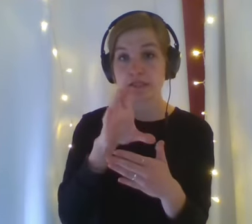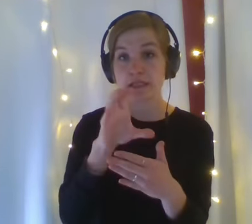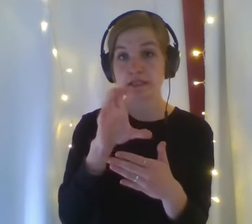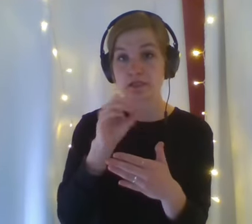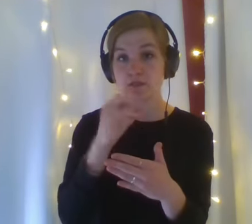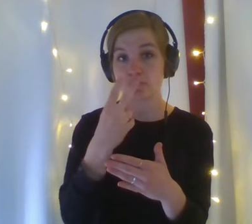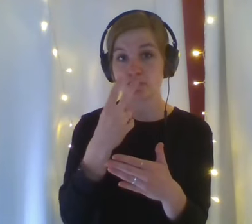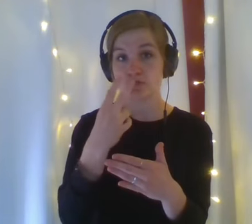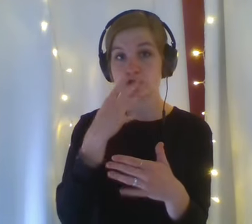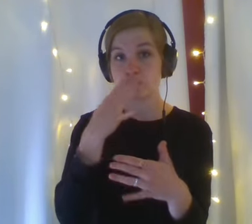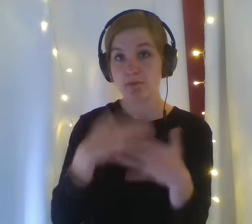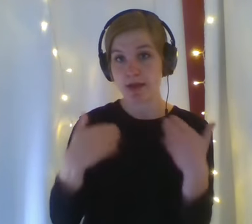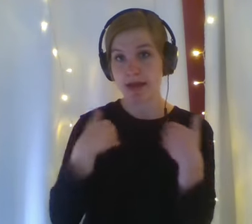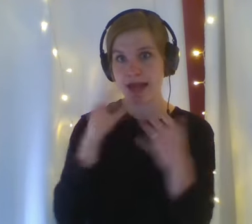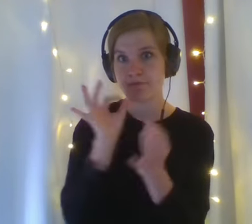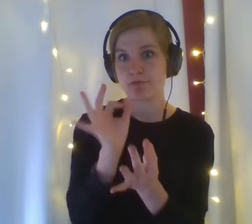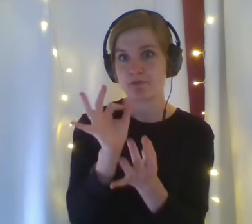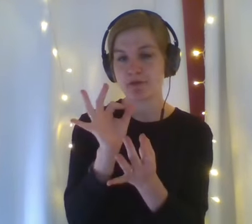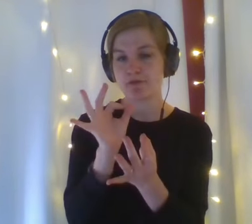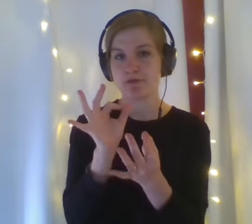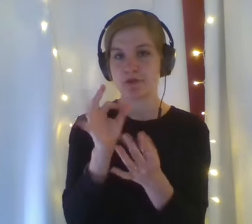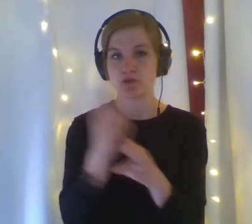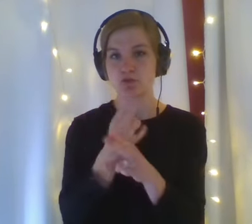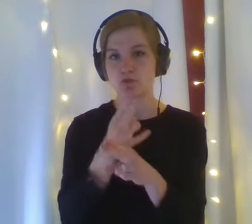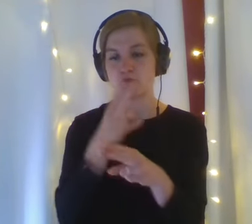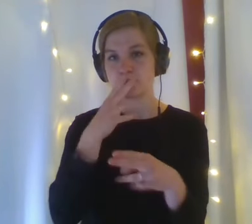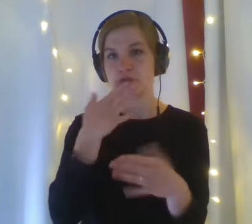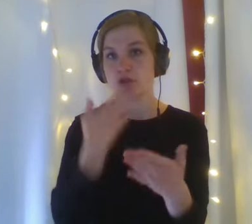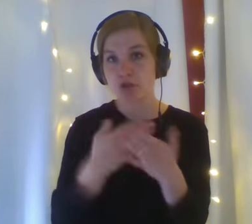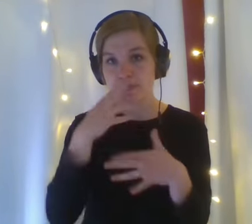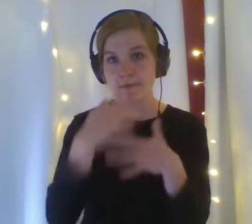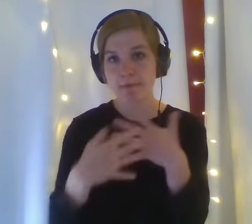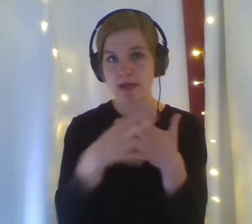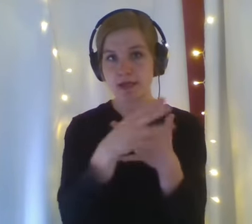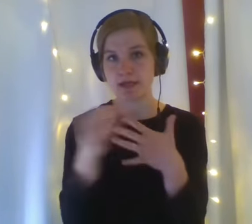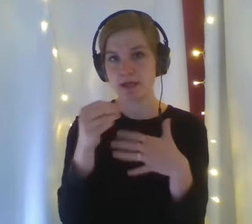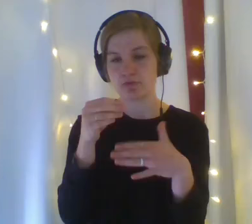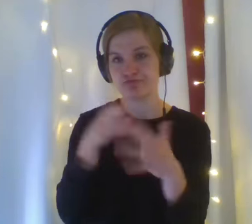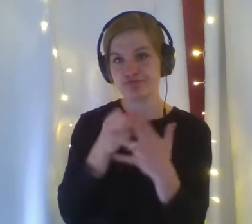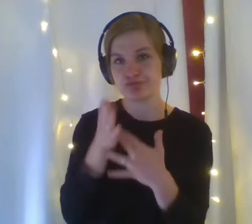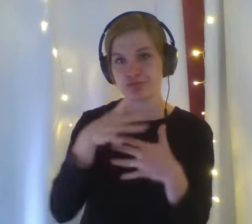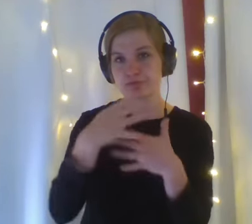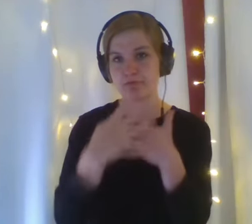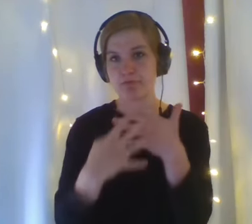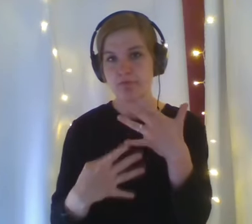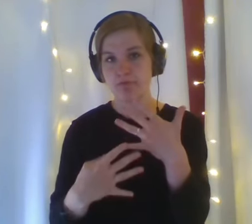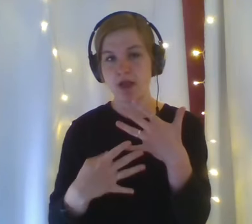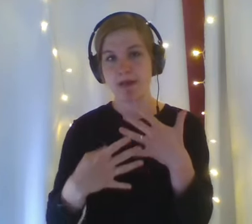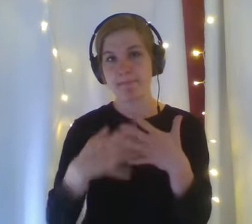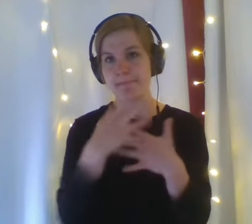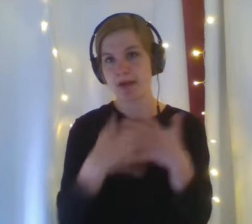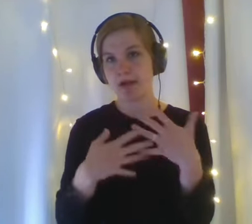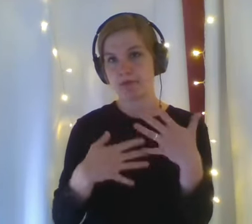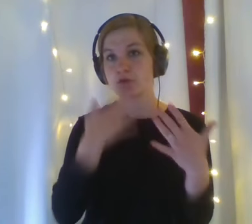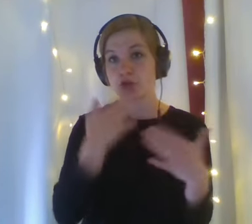perfect, beautiful blood. In order to operate effectively, we've got to control these chambers. These four separate spaces, controlled